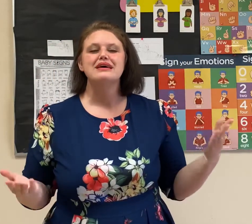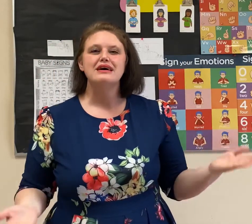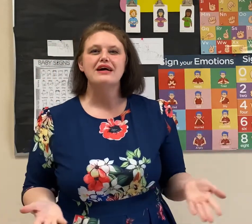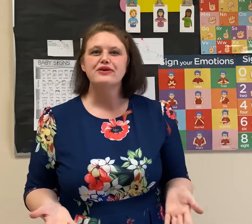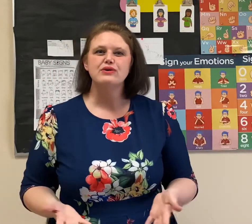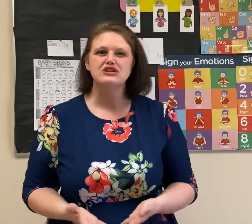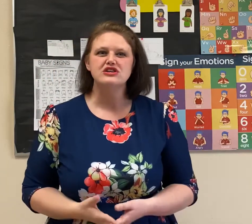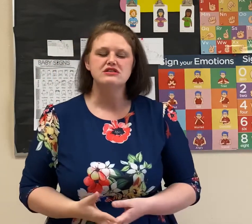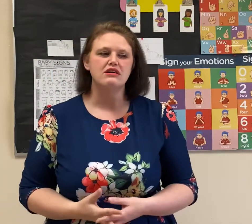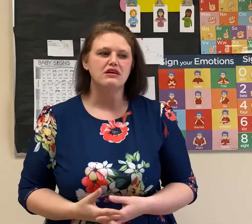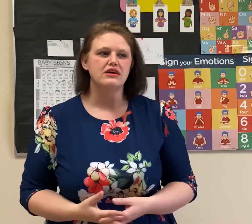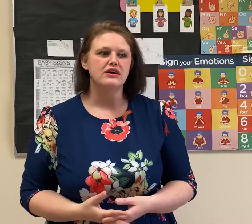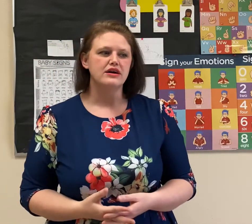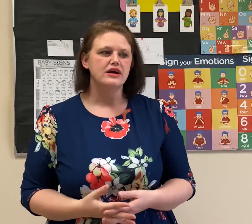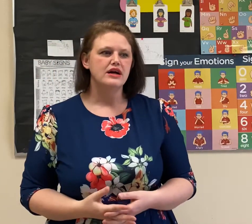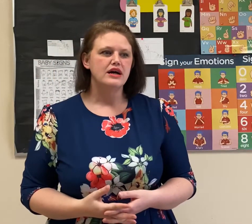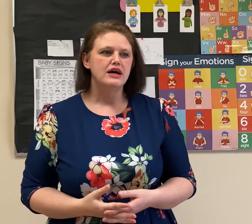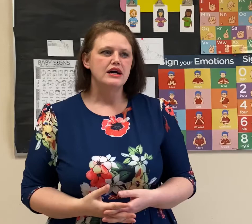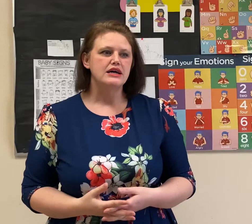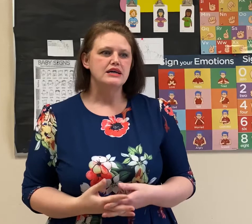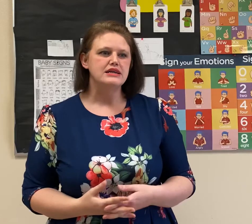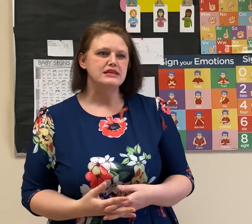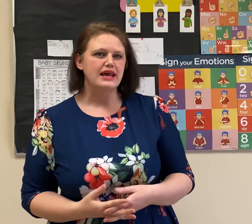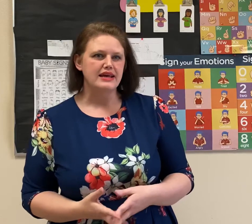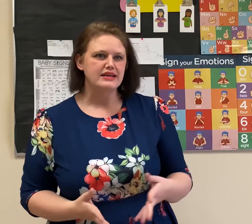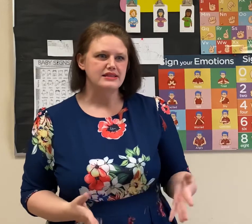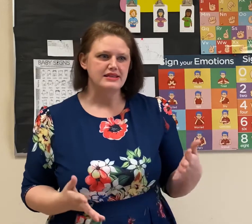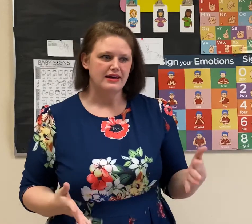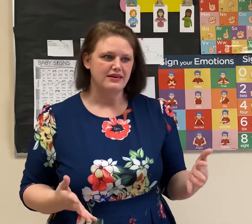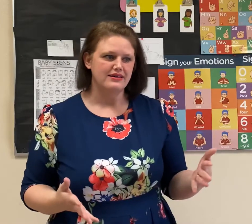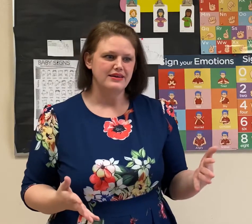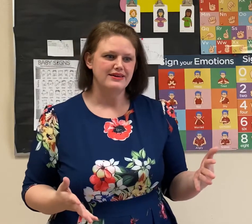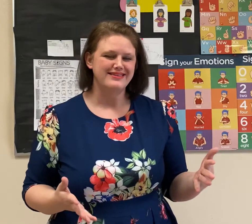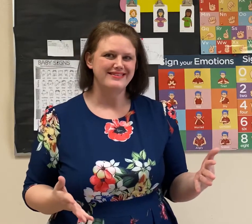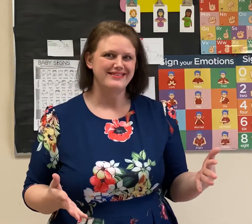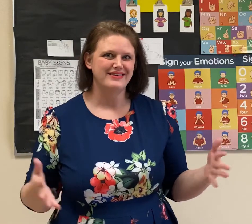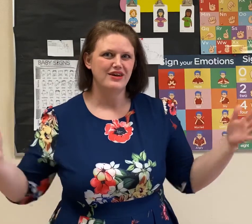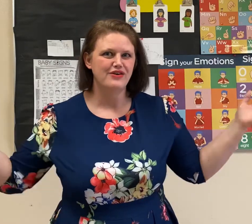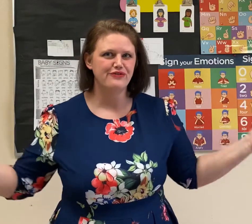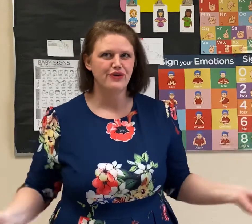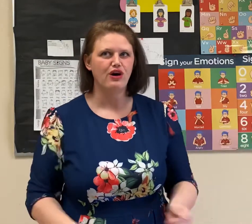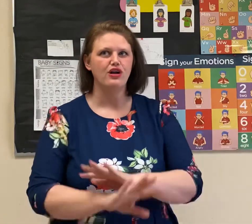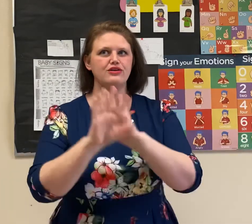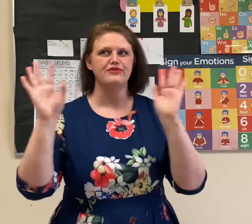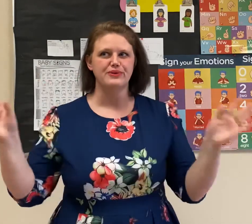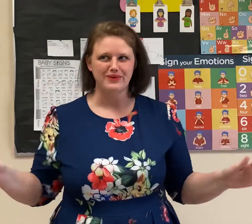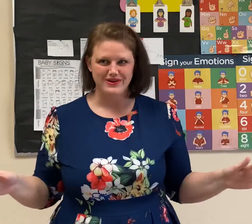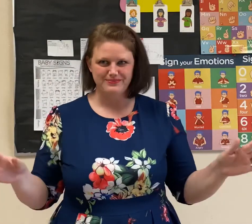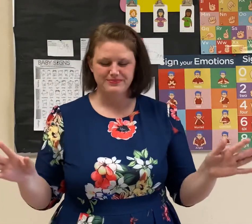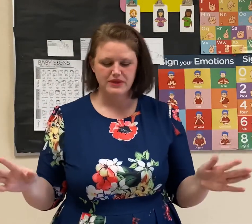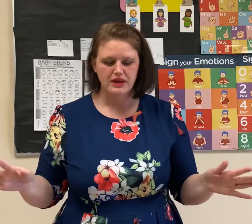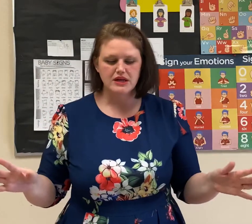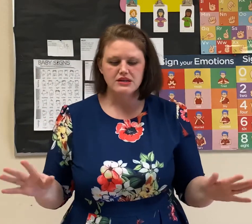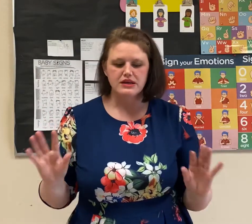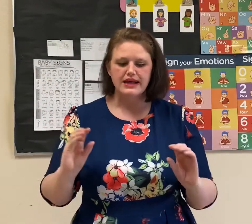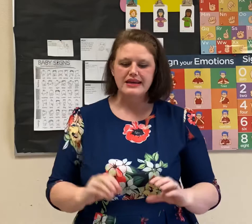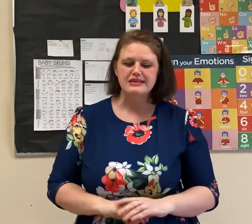Other questions are, is ASL for all over the world? ASL